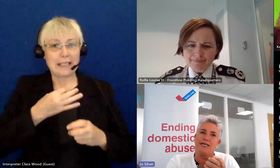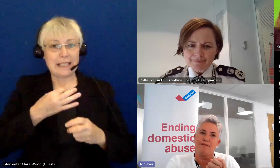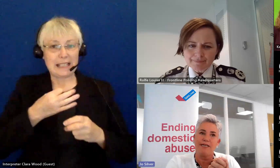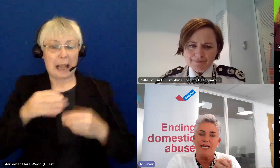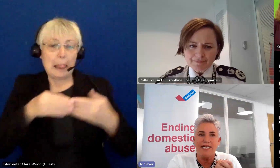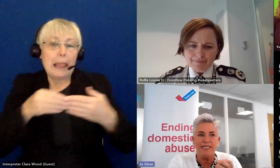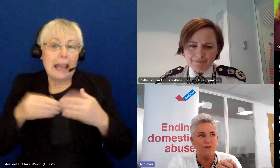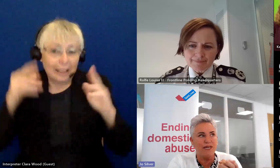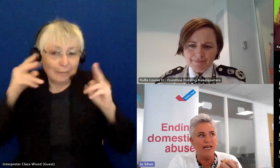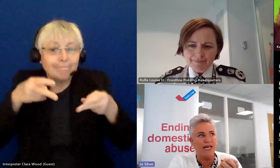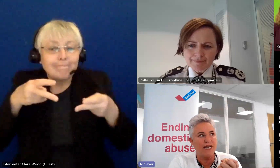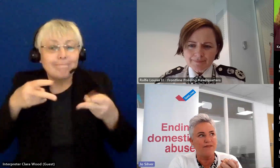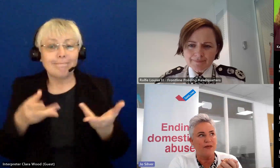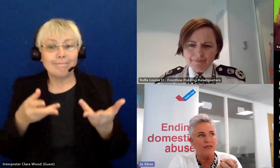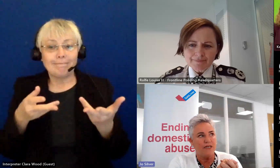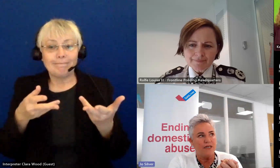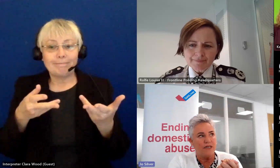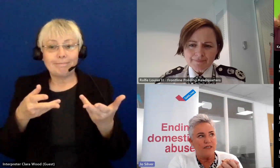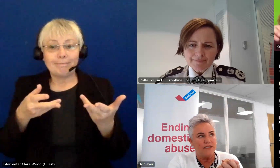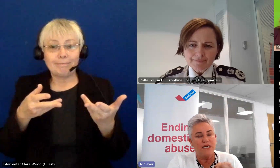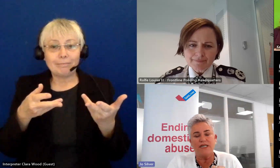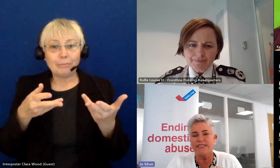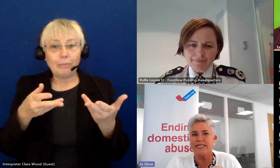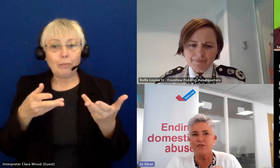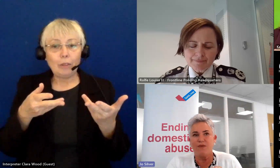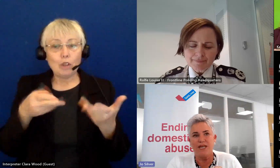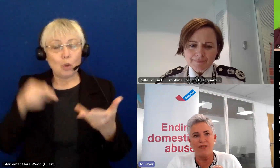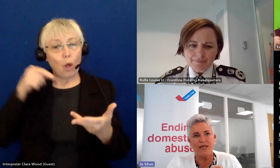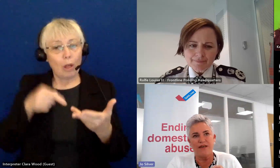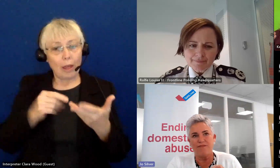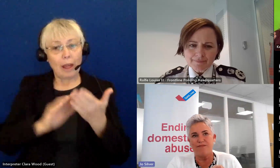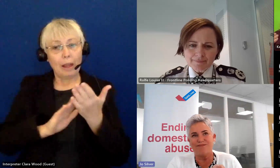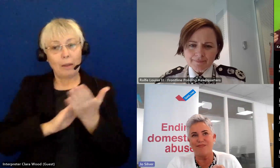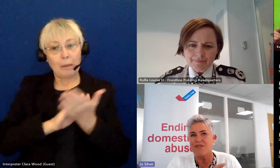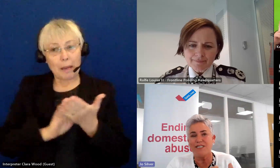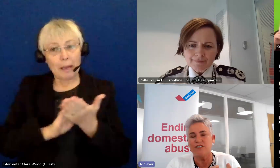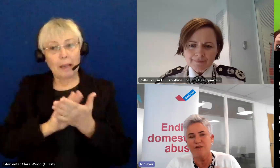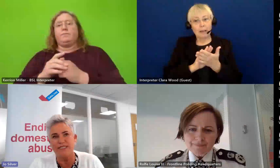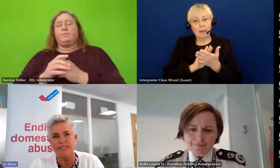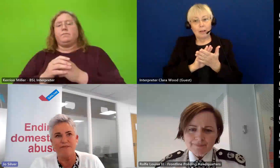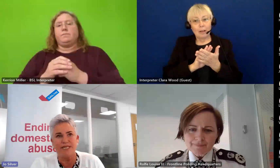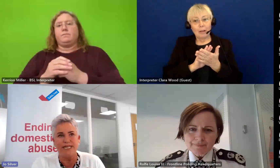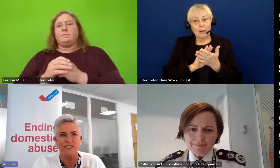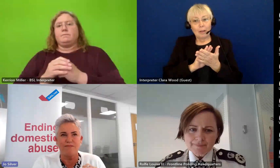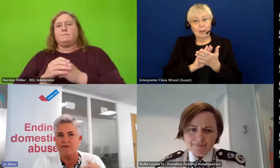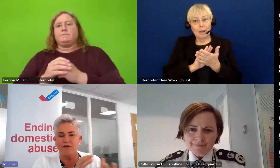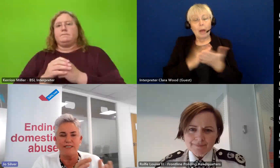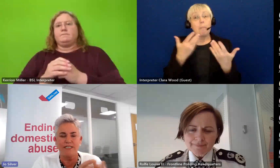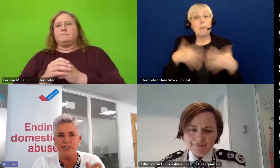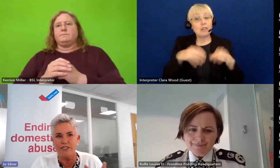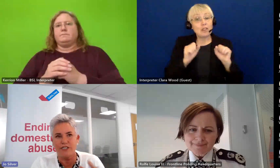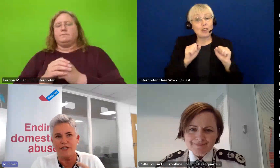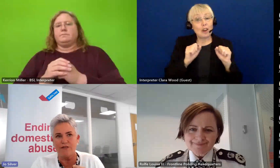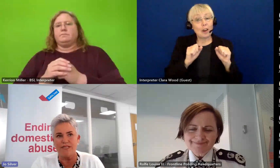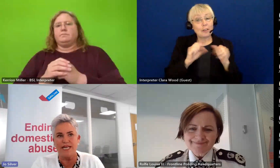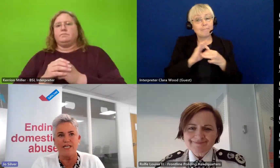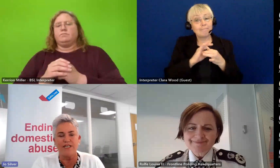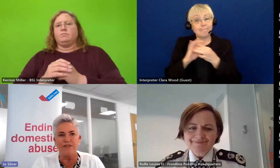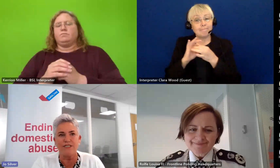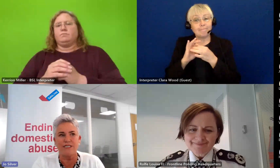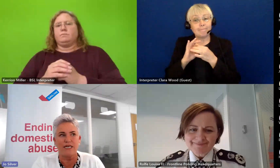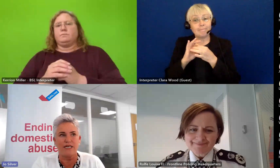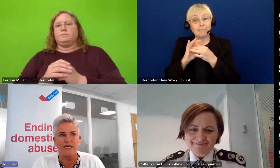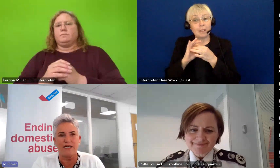over time is we have started with the Metropolitan Police about 20 years ago.